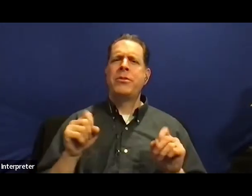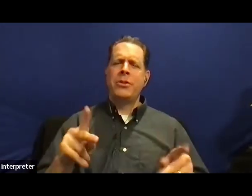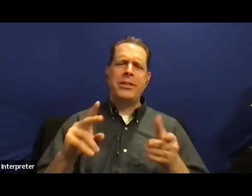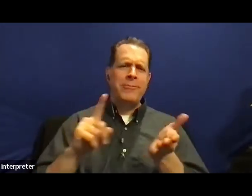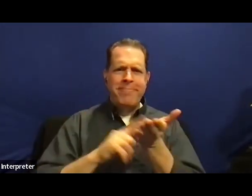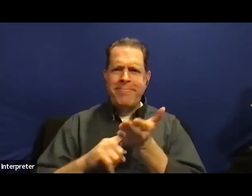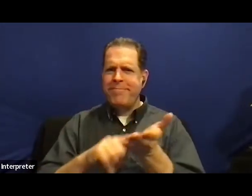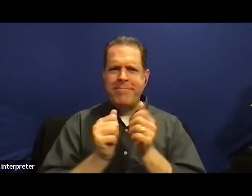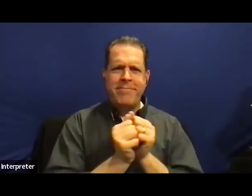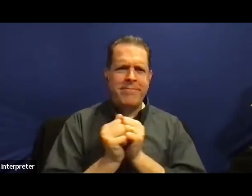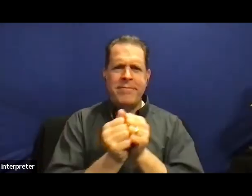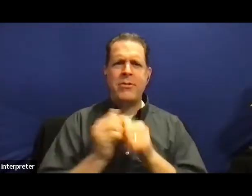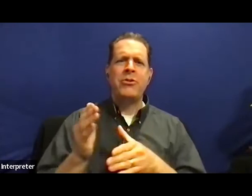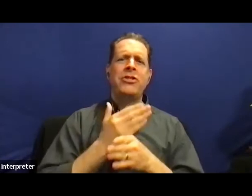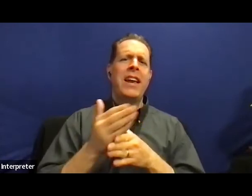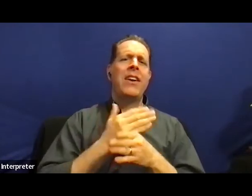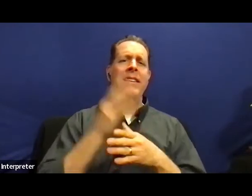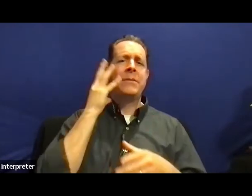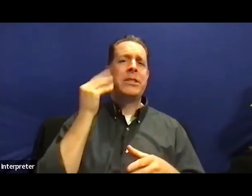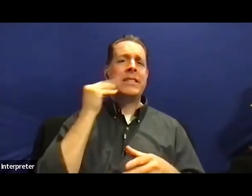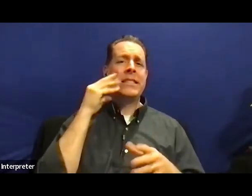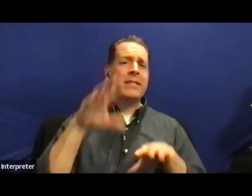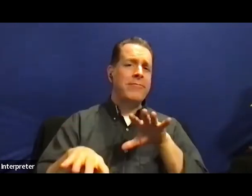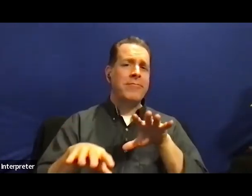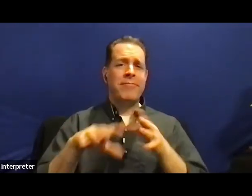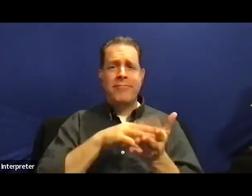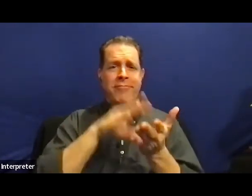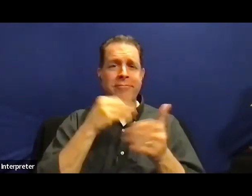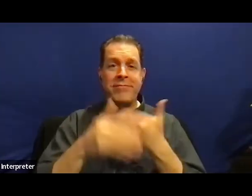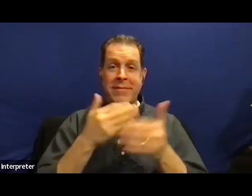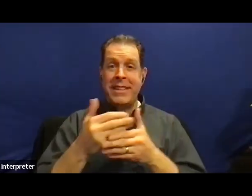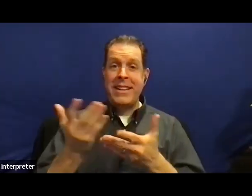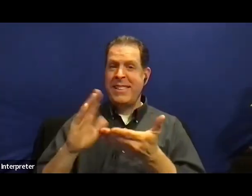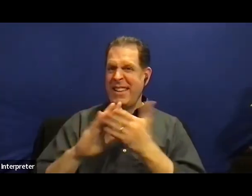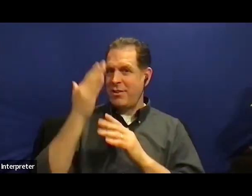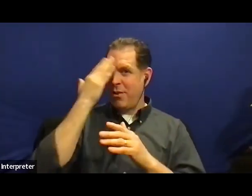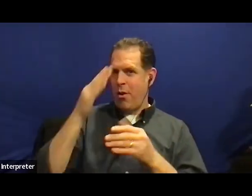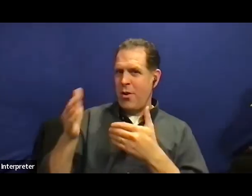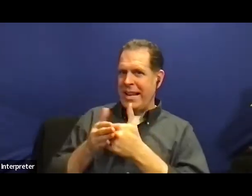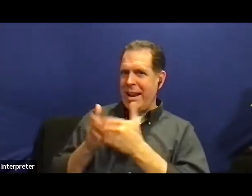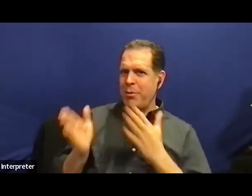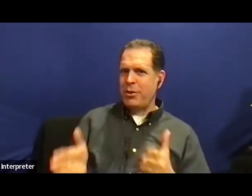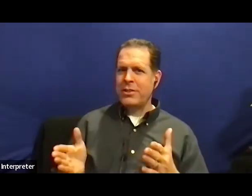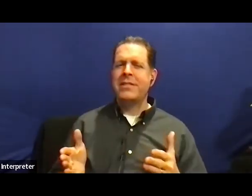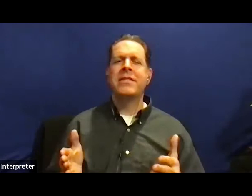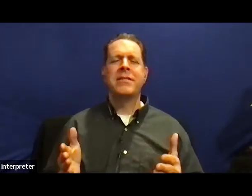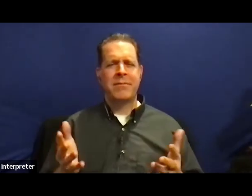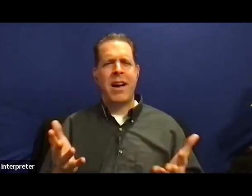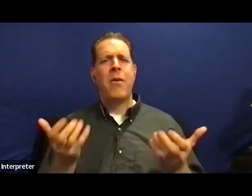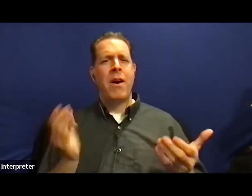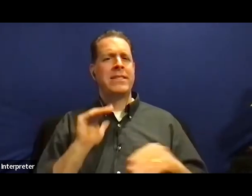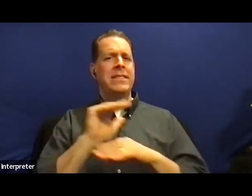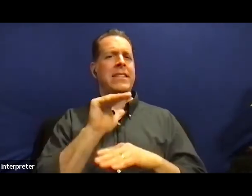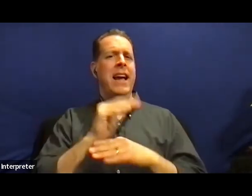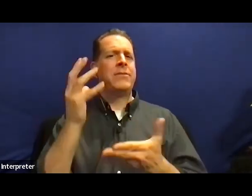conversation, to share our experience and learnings, and to get to know our neighbors, I want to spend a good portion of our time